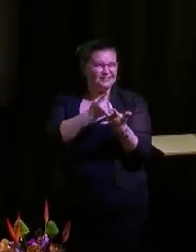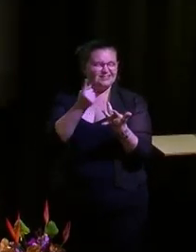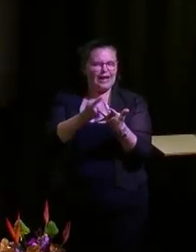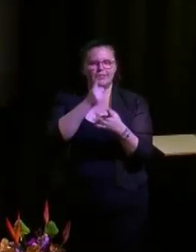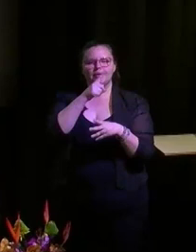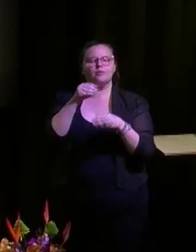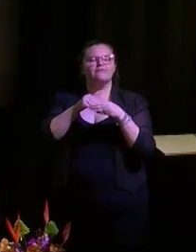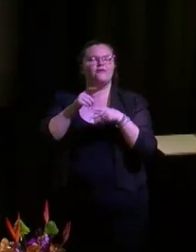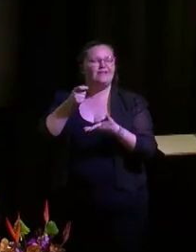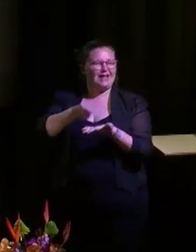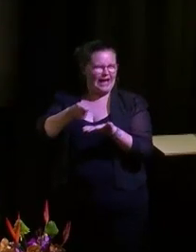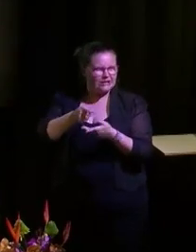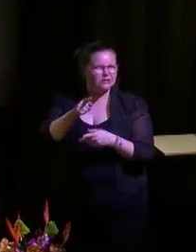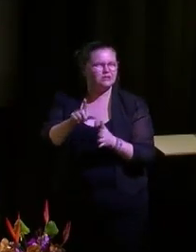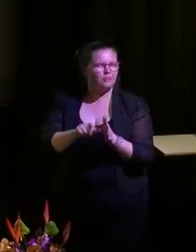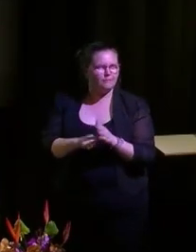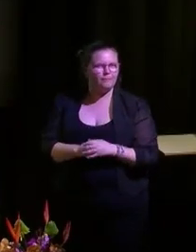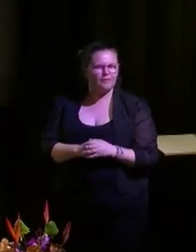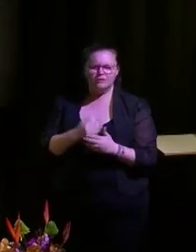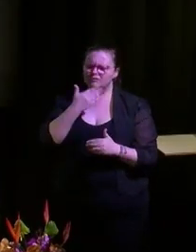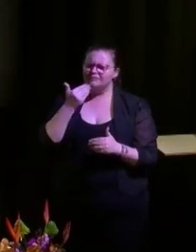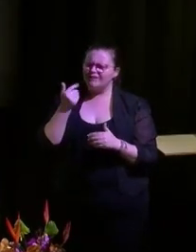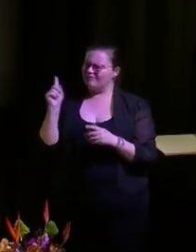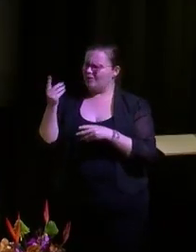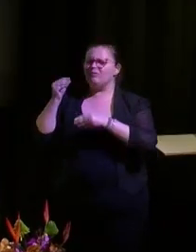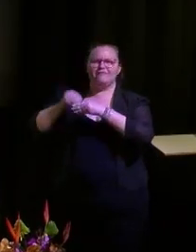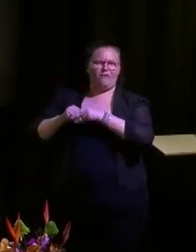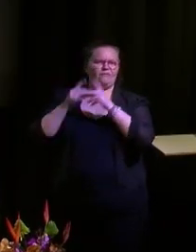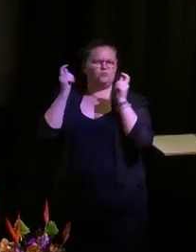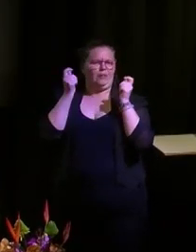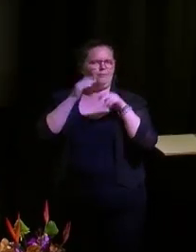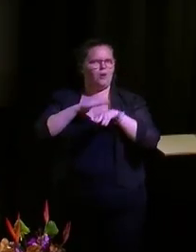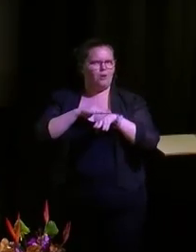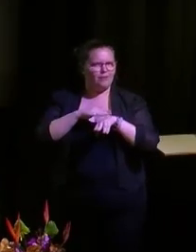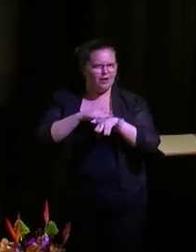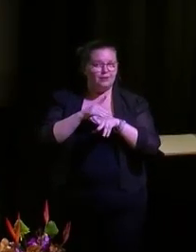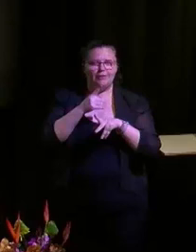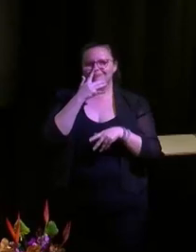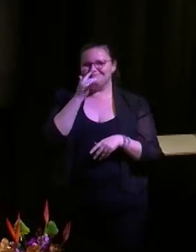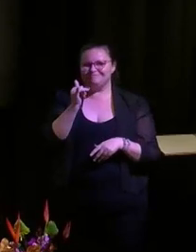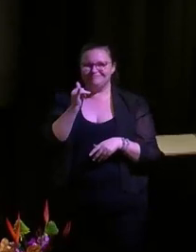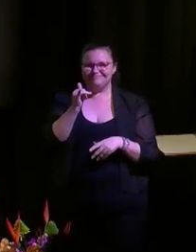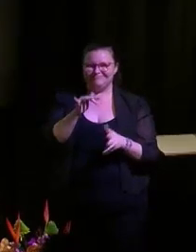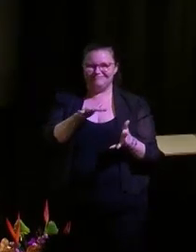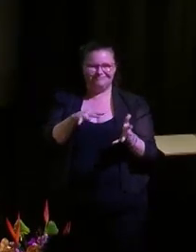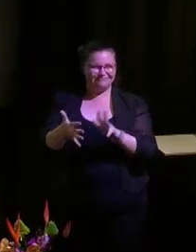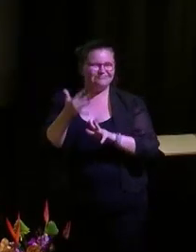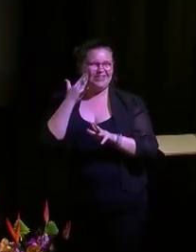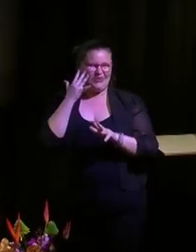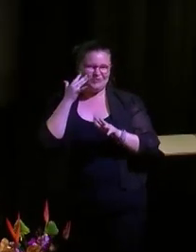really good to have those people with us to celebrate that moment. But then that moment got destroyed when the desecration